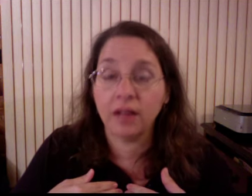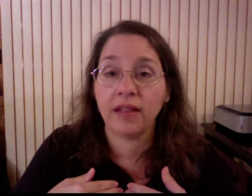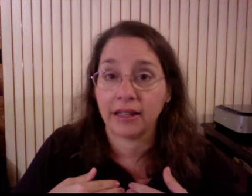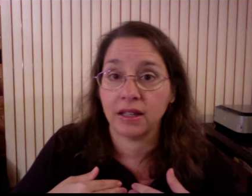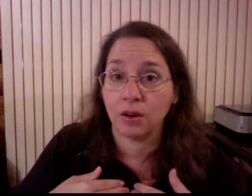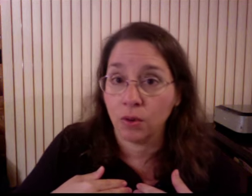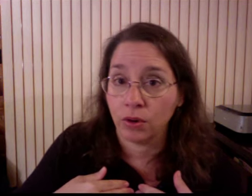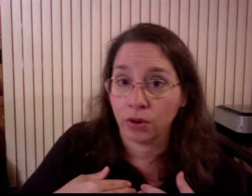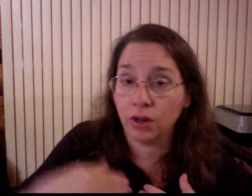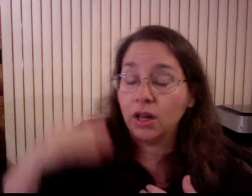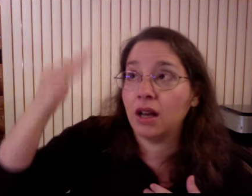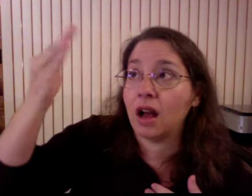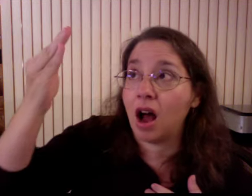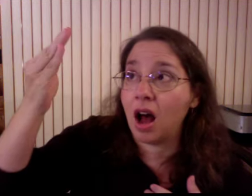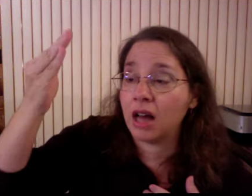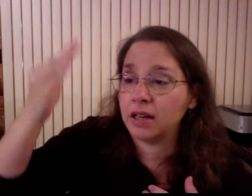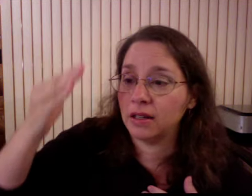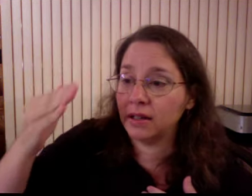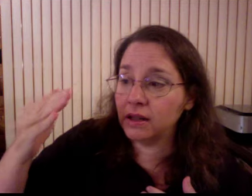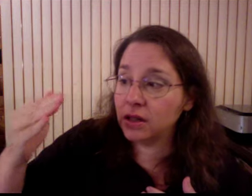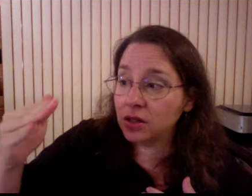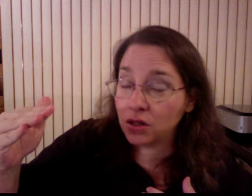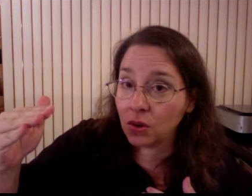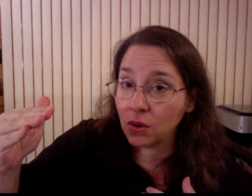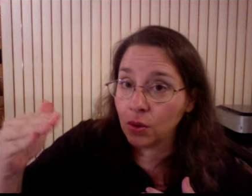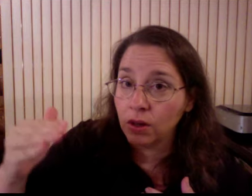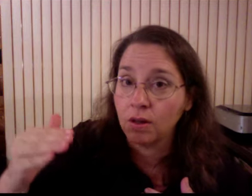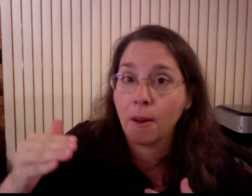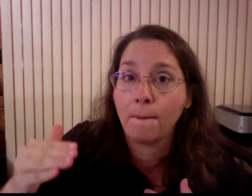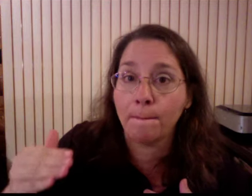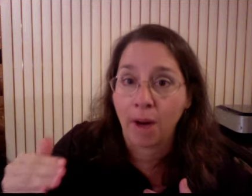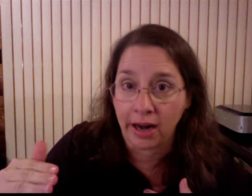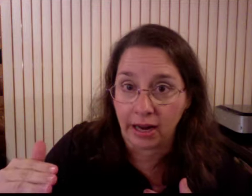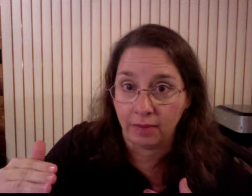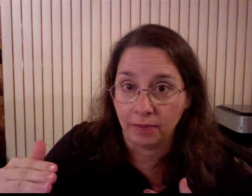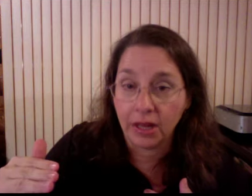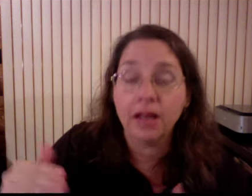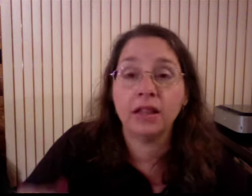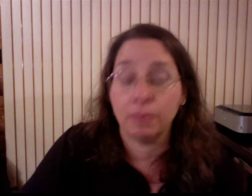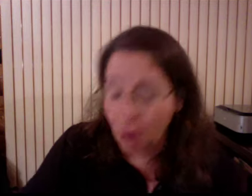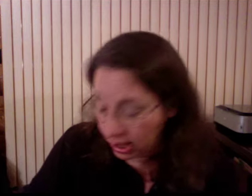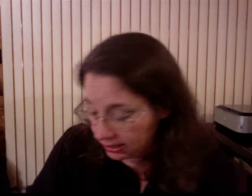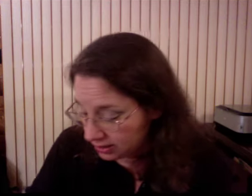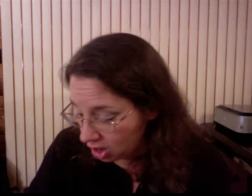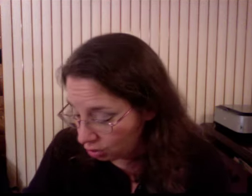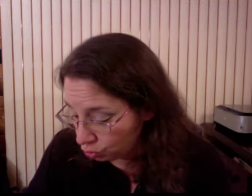That's the order. God, soul, body. The body does not rule.